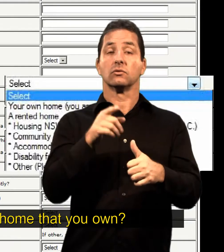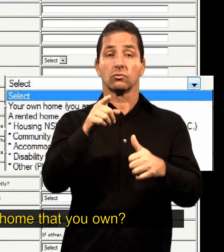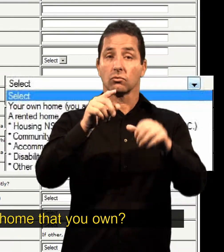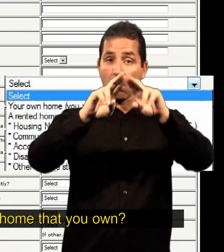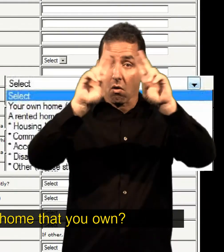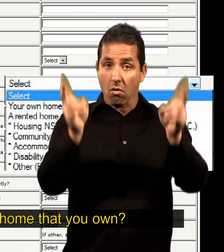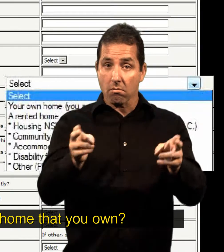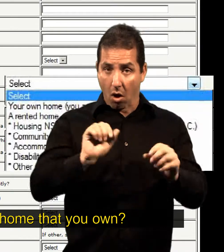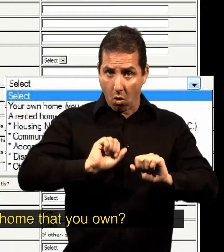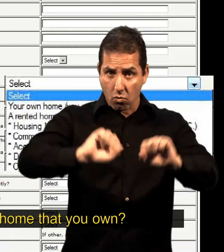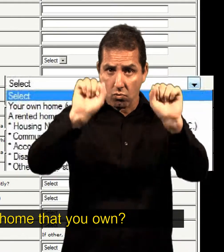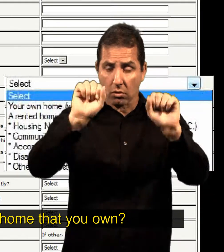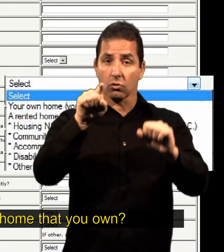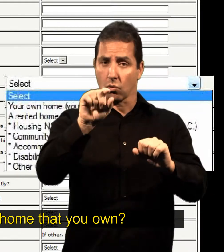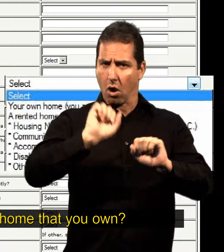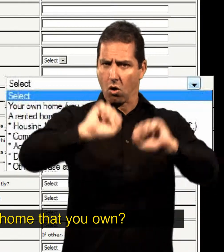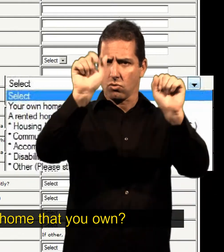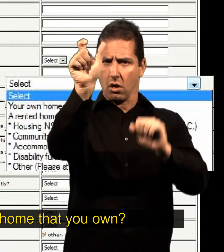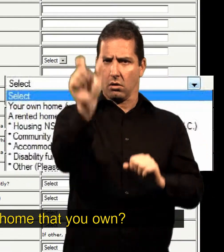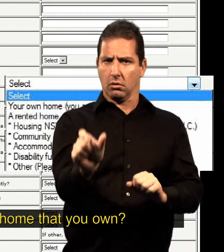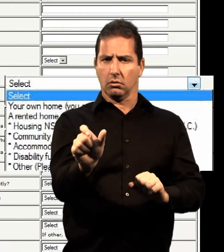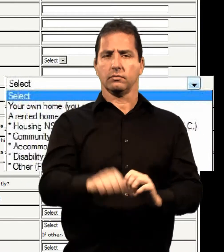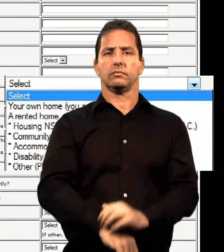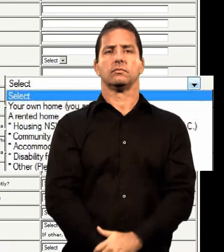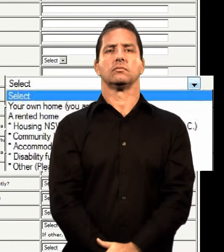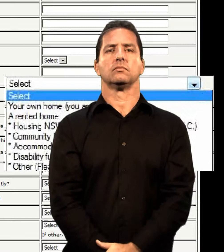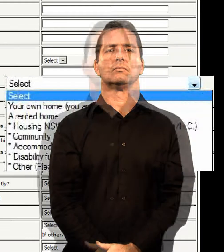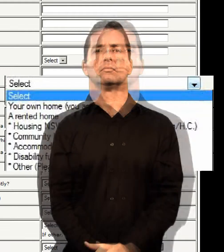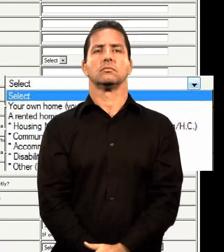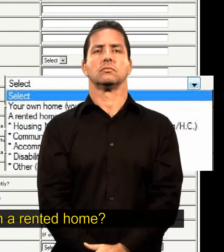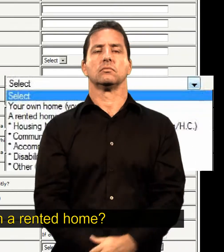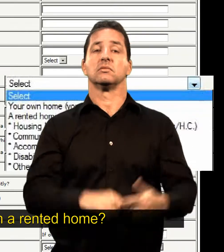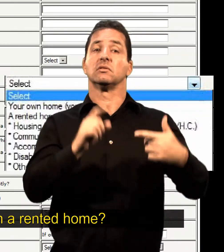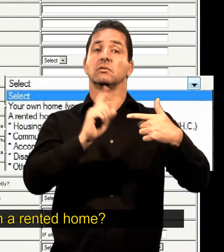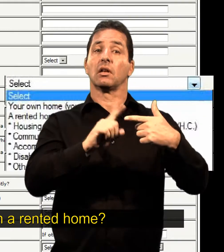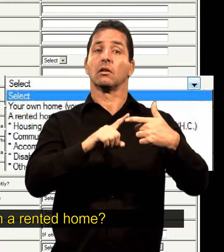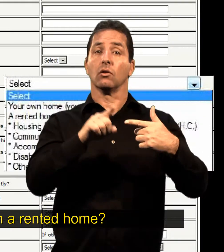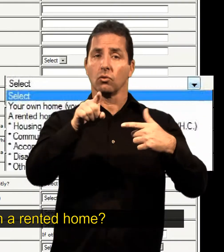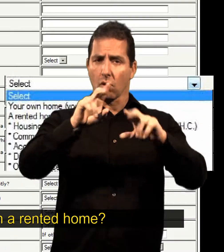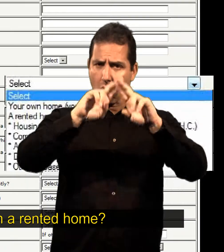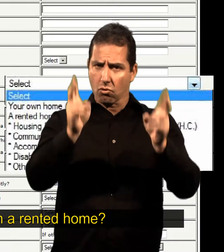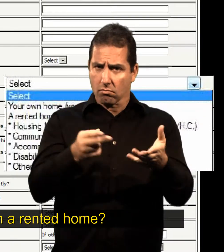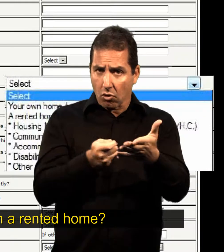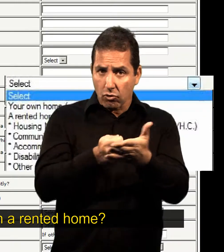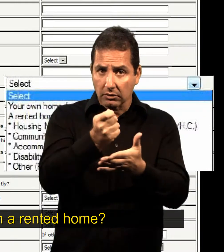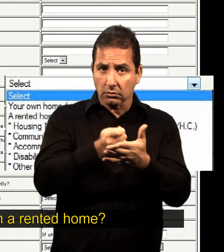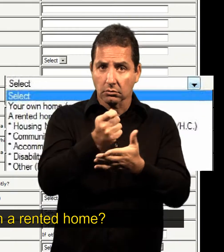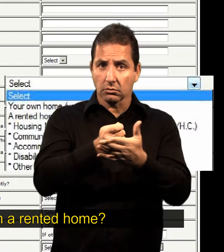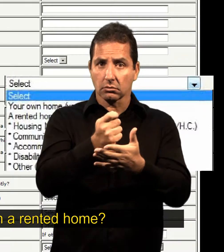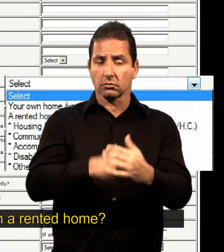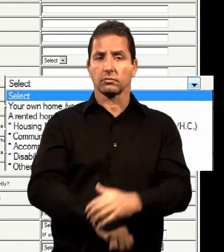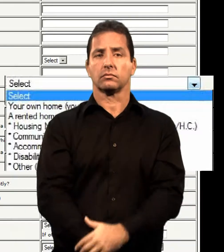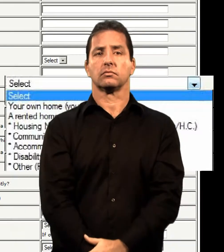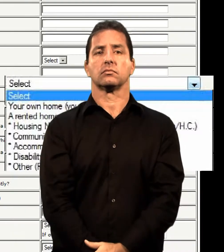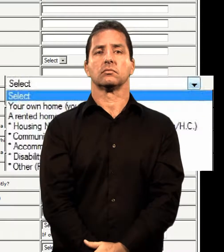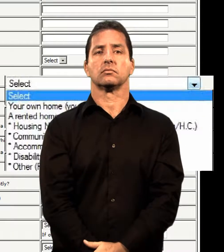Do you live in a home that you own? Do you live in a rented home?